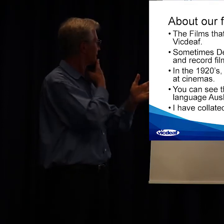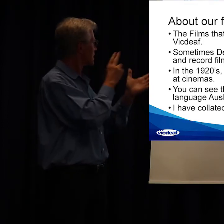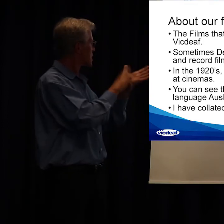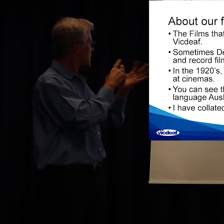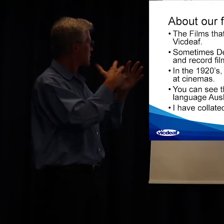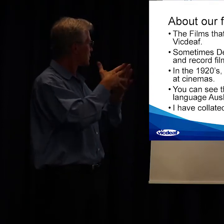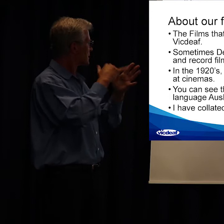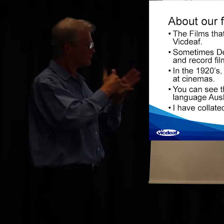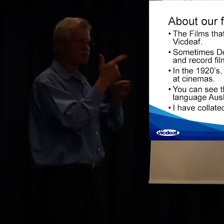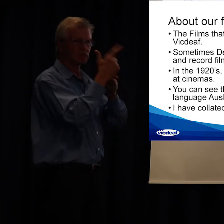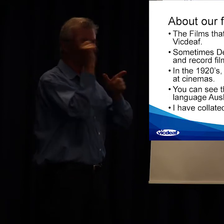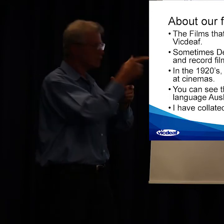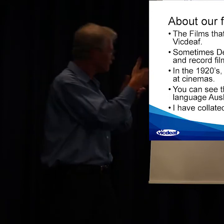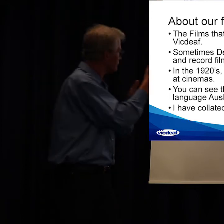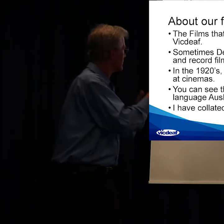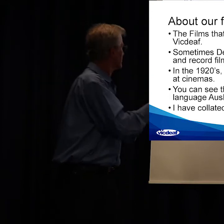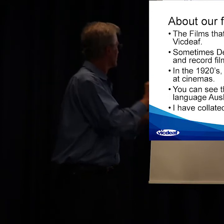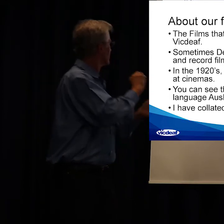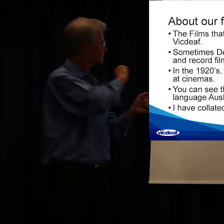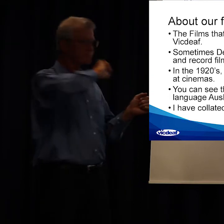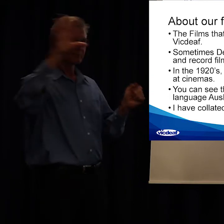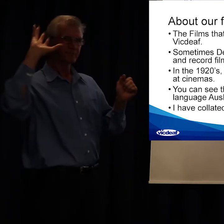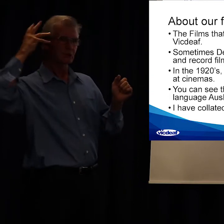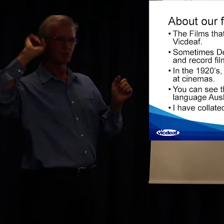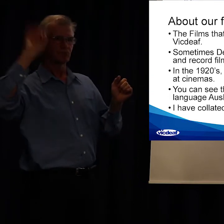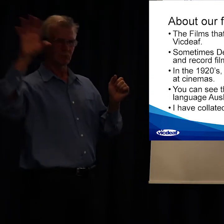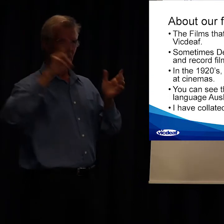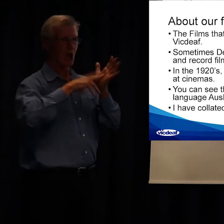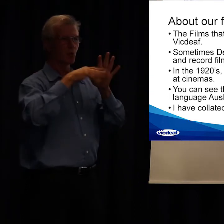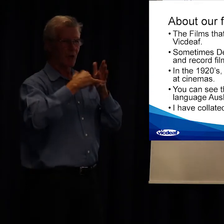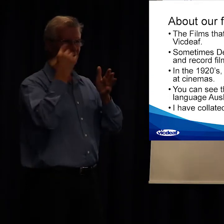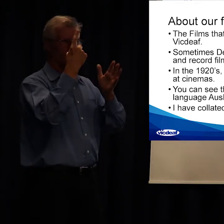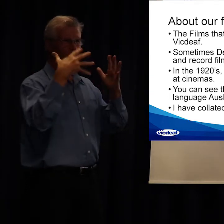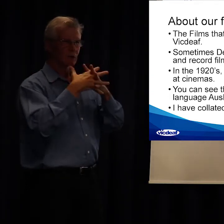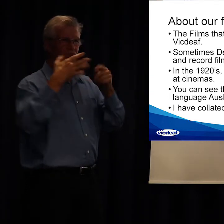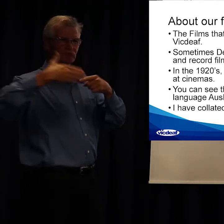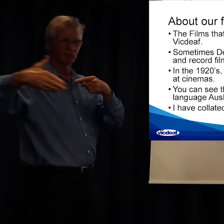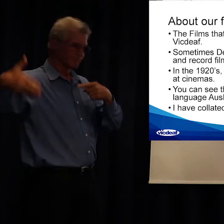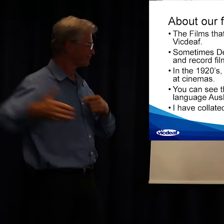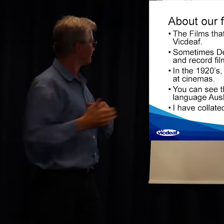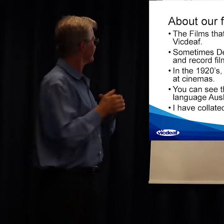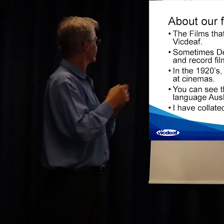memento purposes. In the 1920s, 2-minute news segments were featured at cinemas every week.